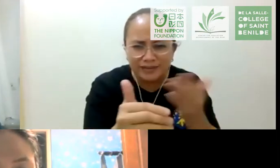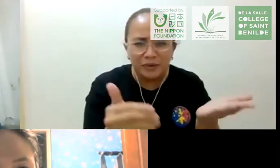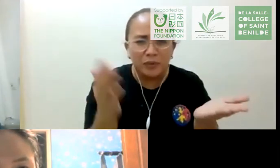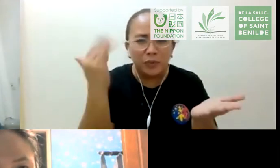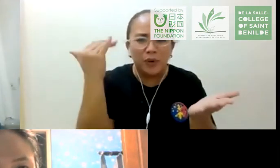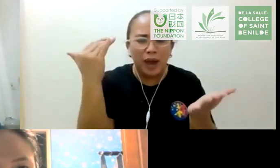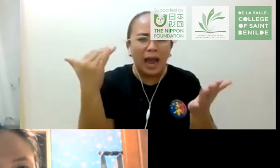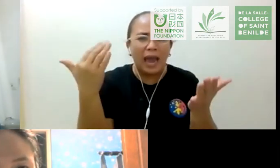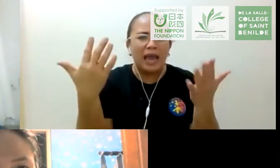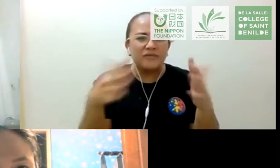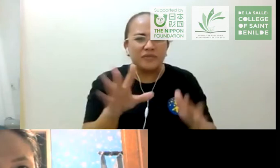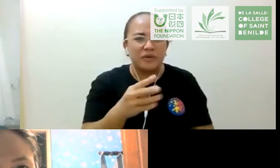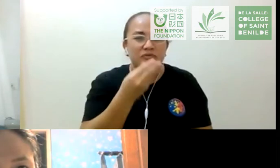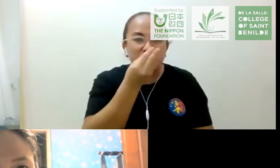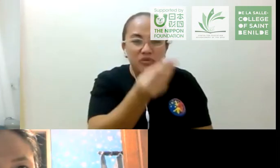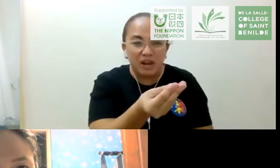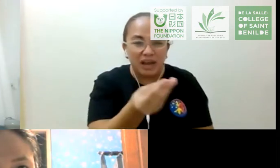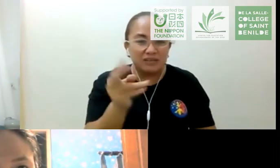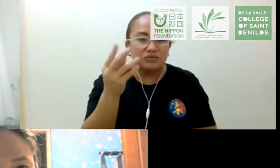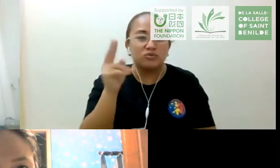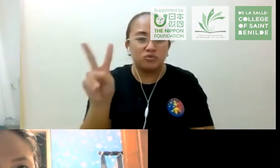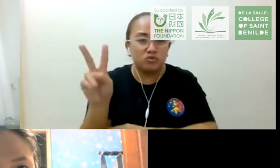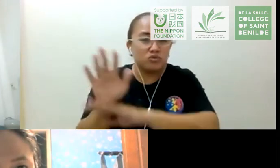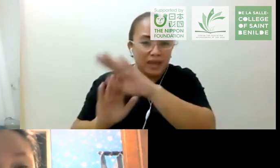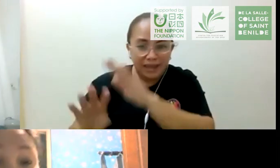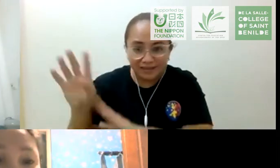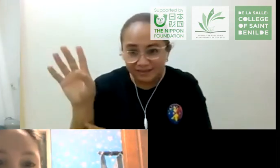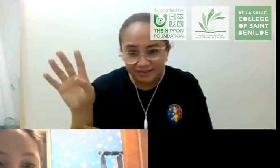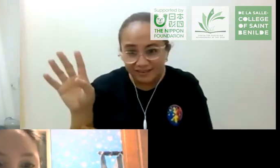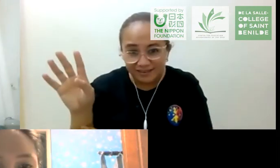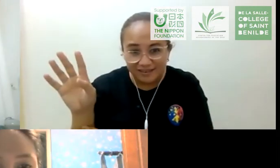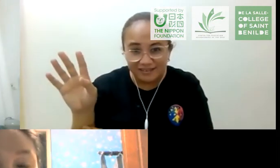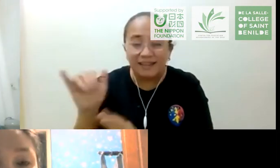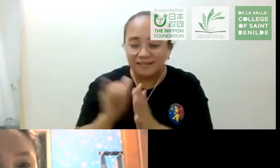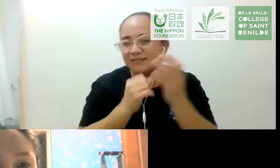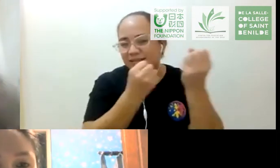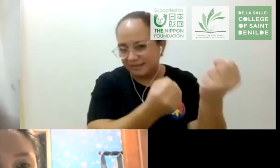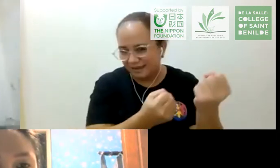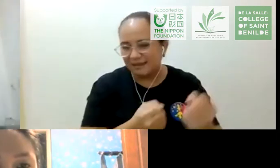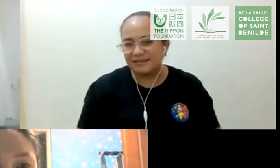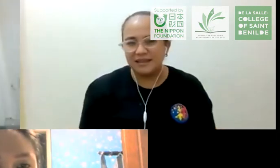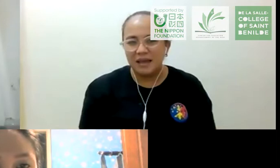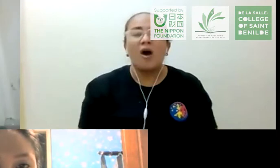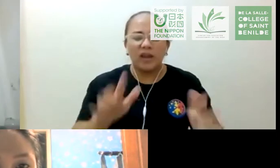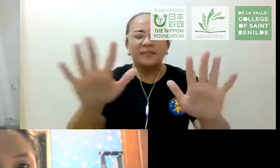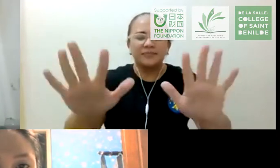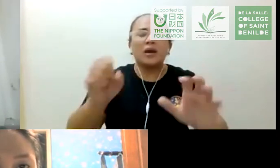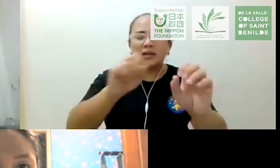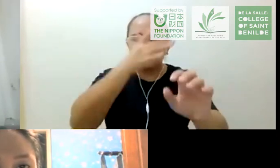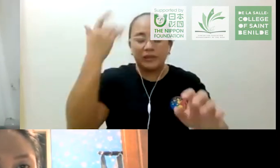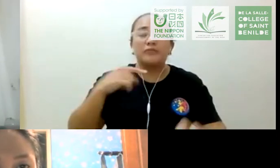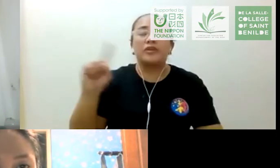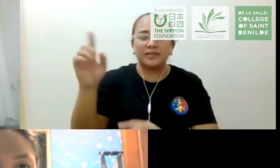have fewer two-handed signs. Anyway, let's take it step by step. So